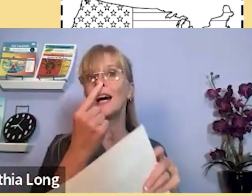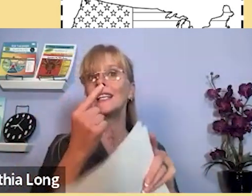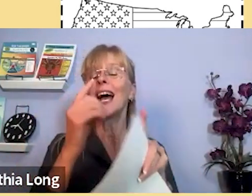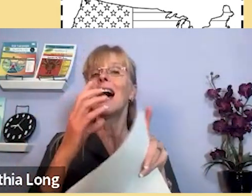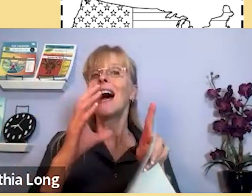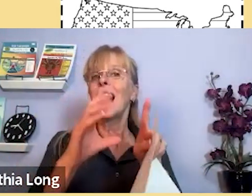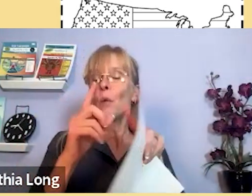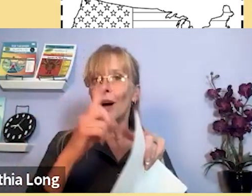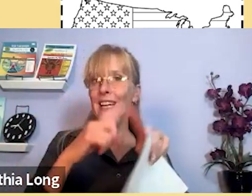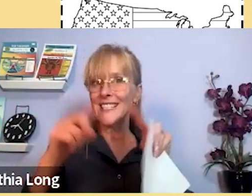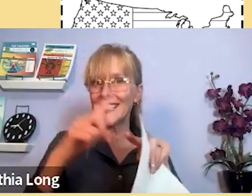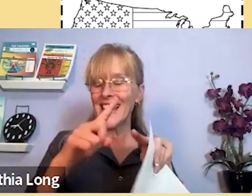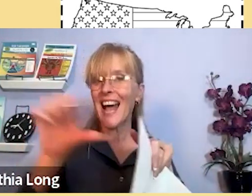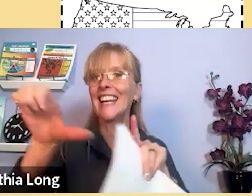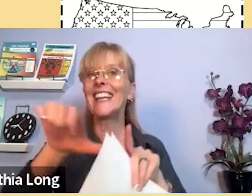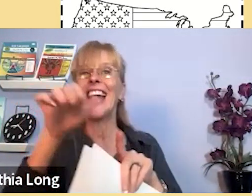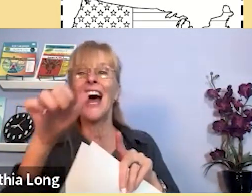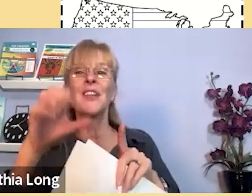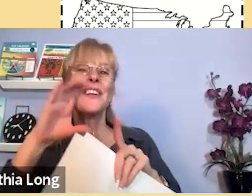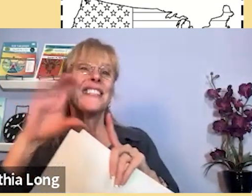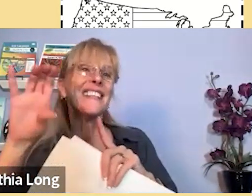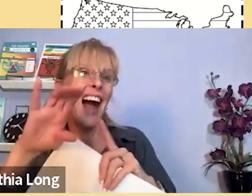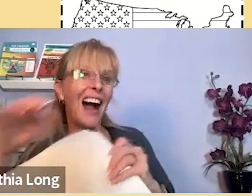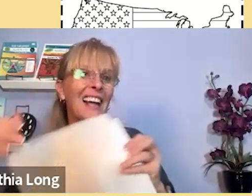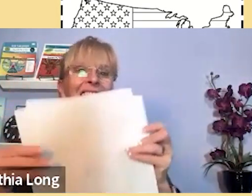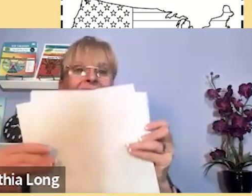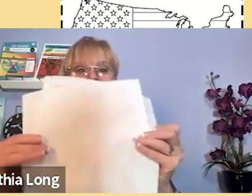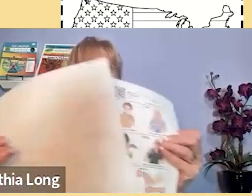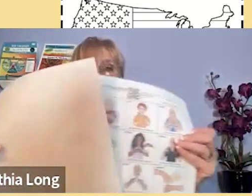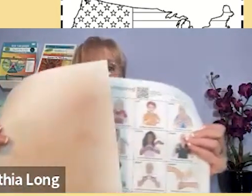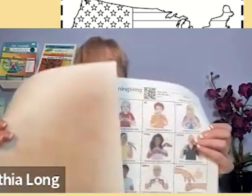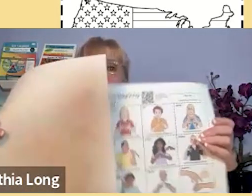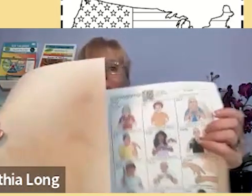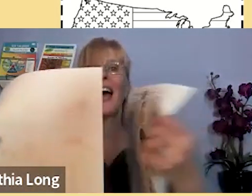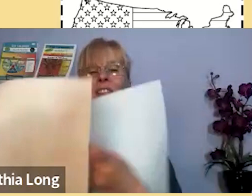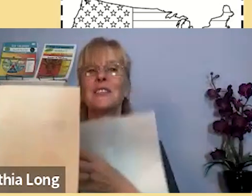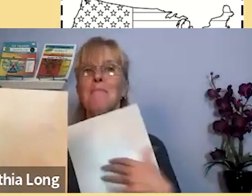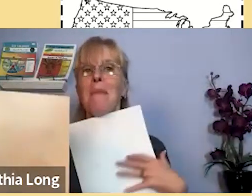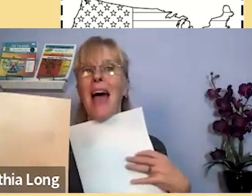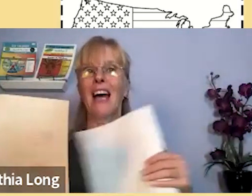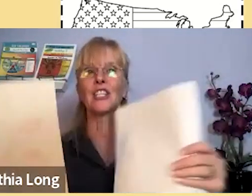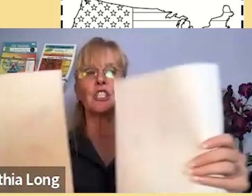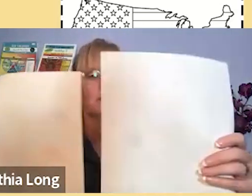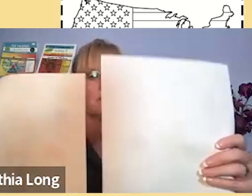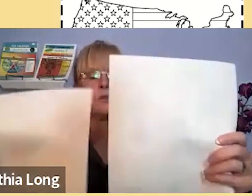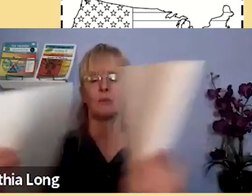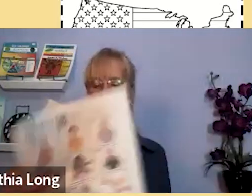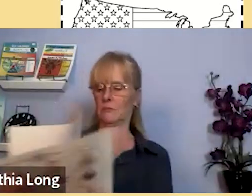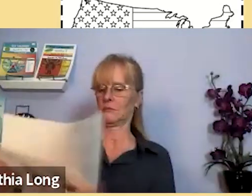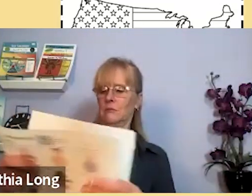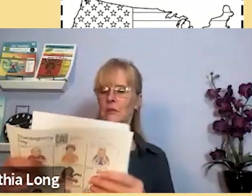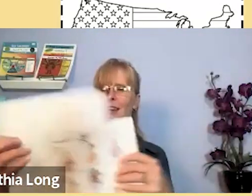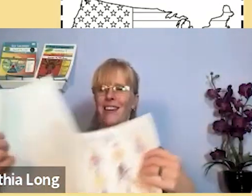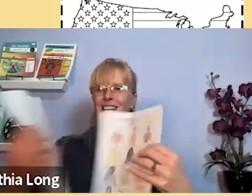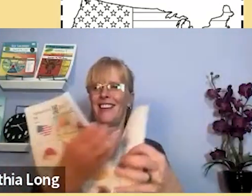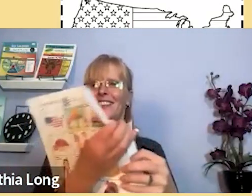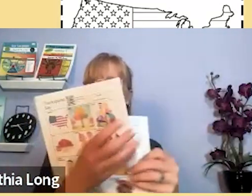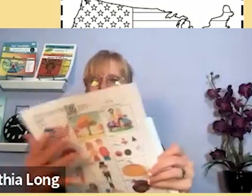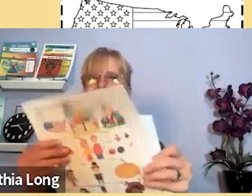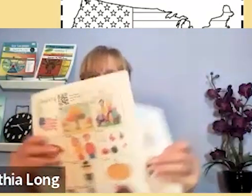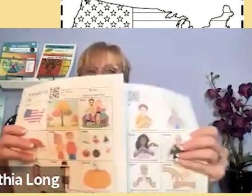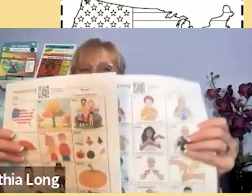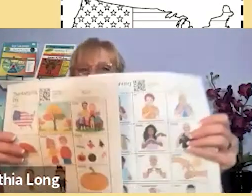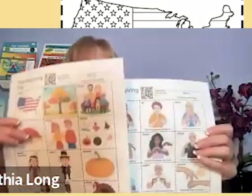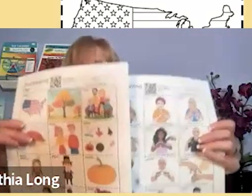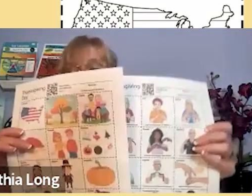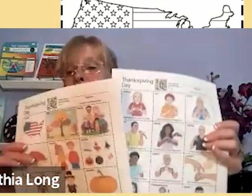do one is a sign and the other is the icon, and so they have to match. Hold on. There